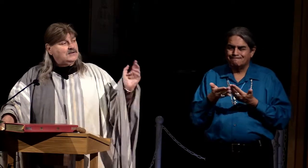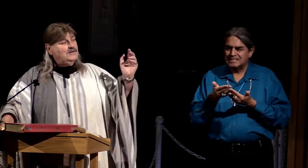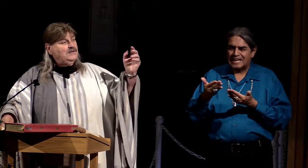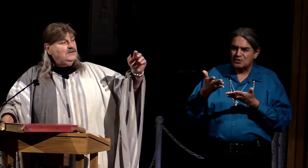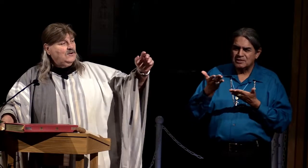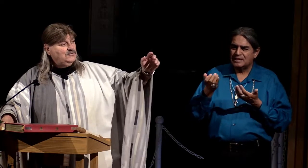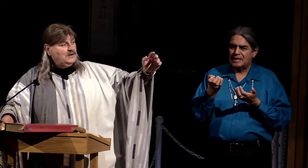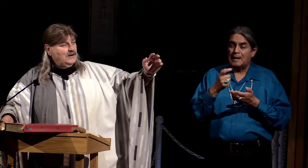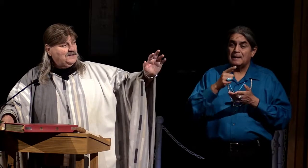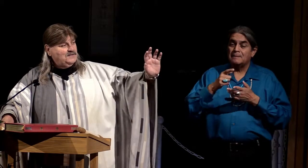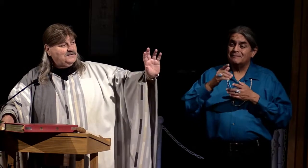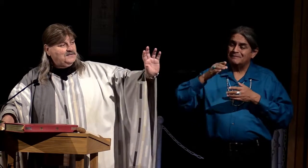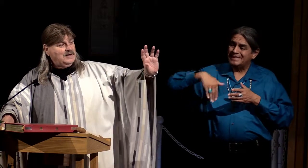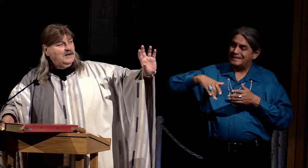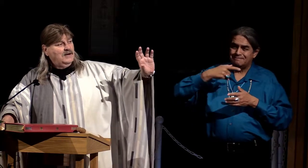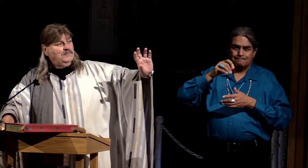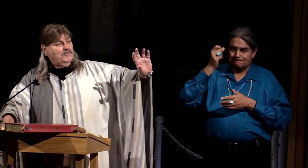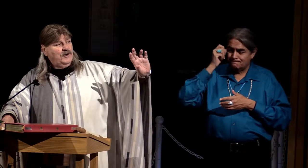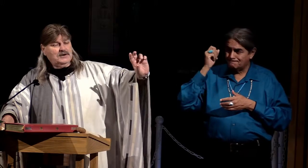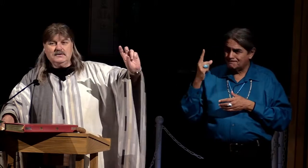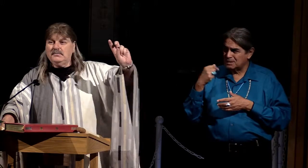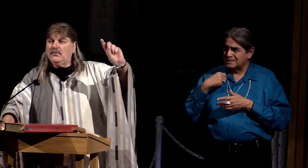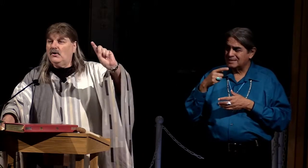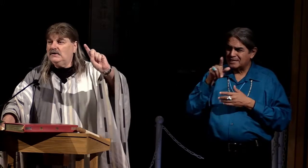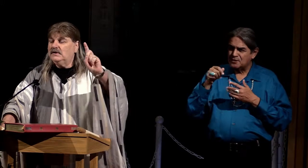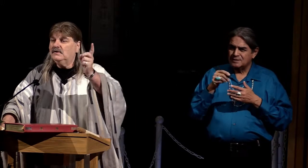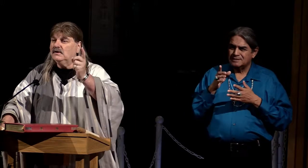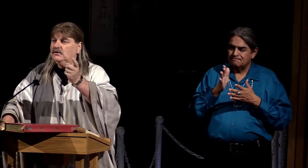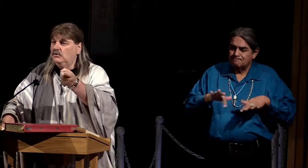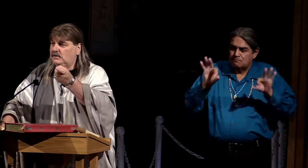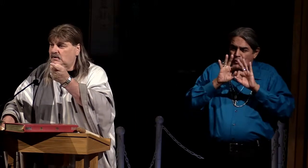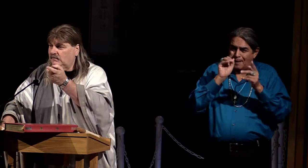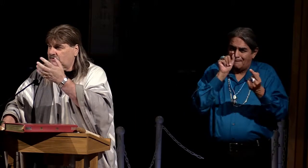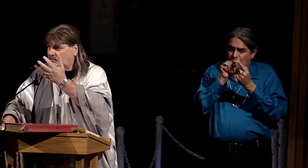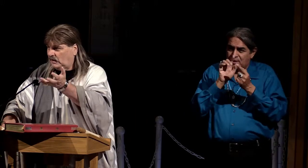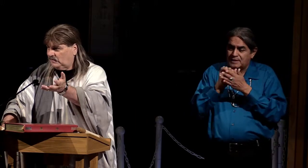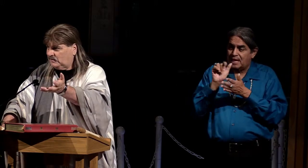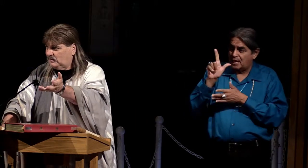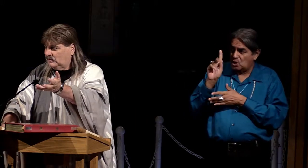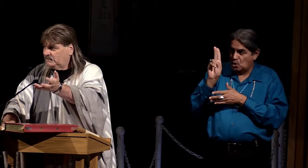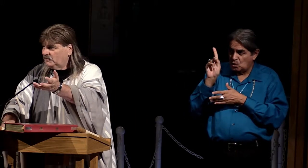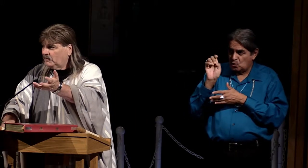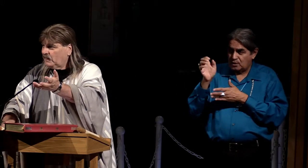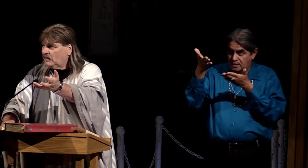And yet they don't realize, and this is the poignant point that Luke gives to us.